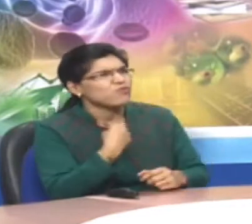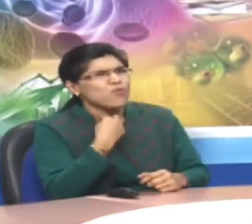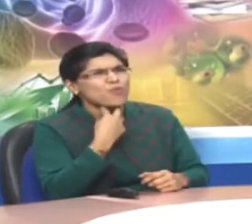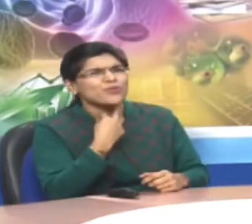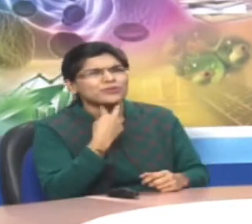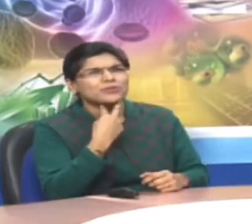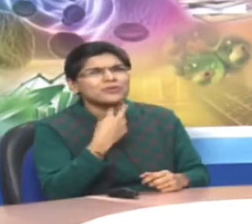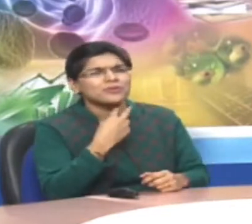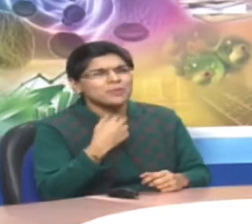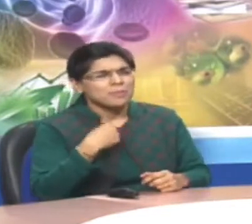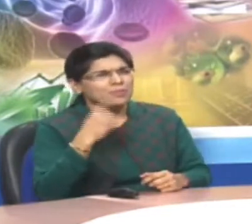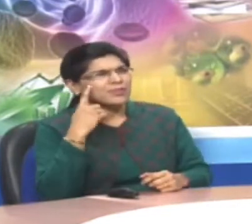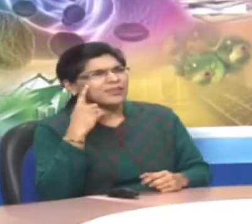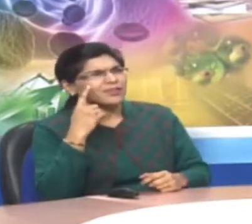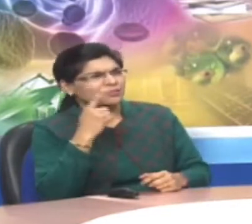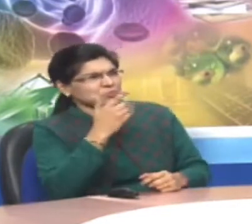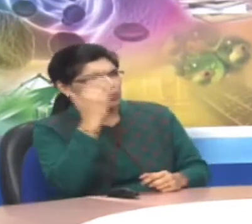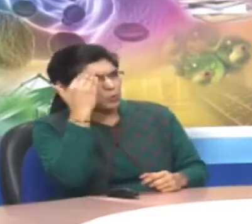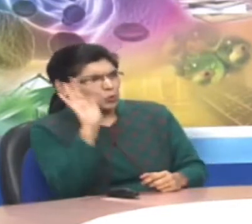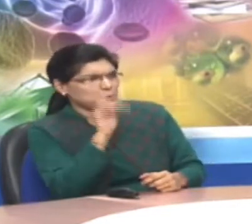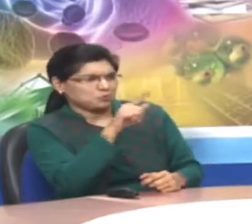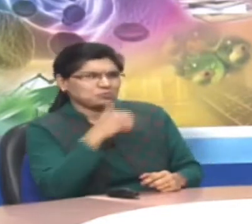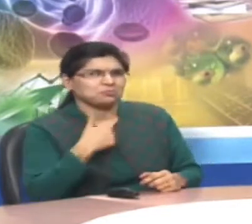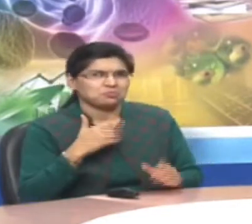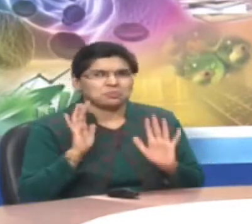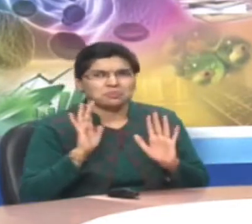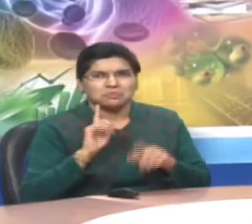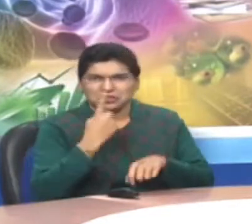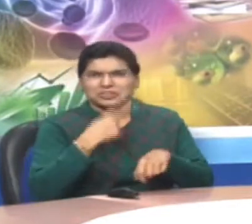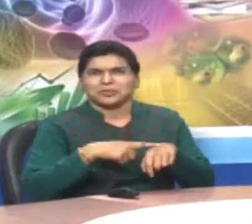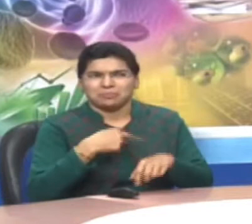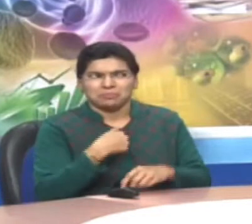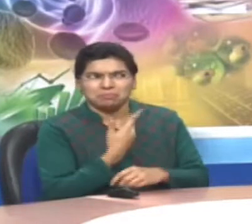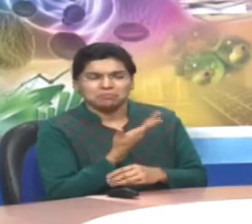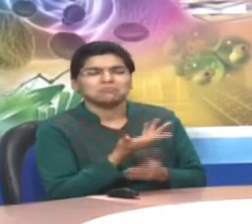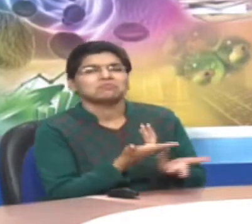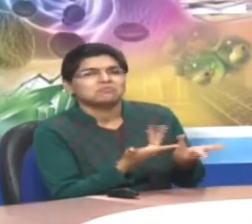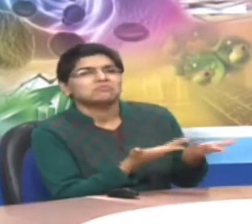A question of inflection with your voice unfamiliar.